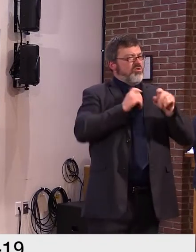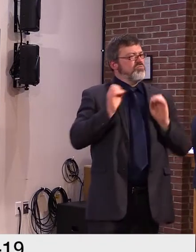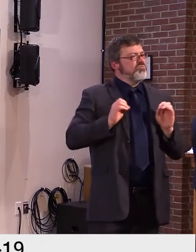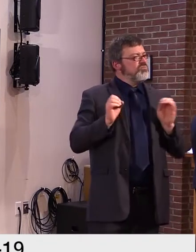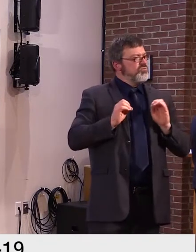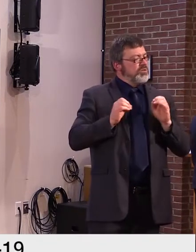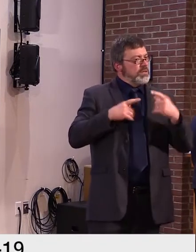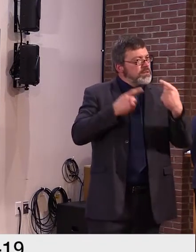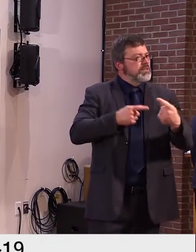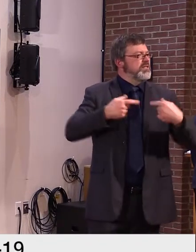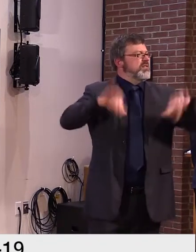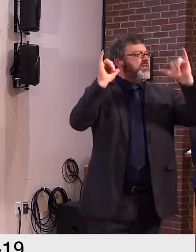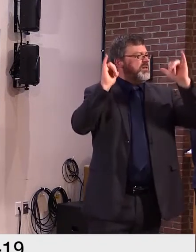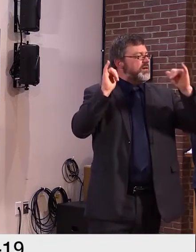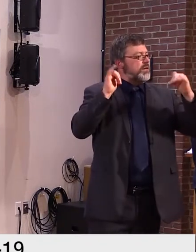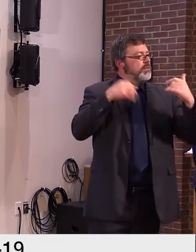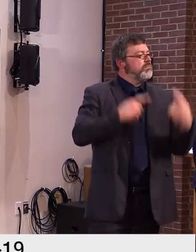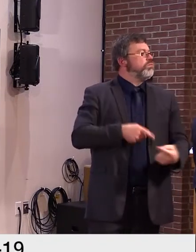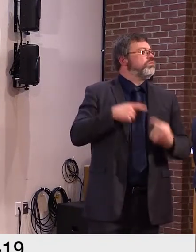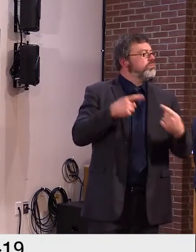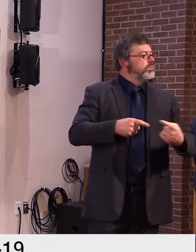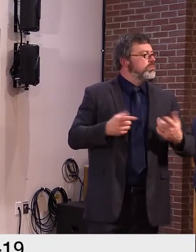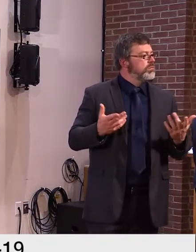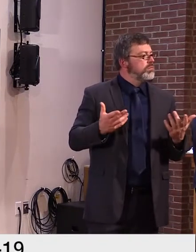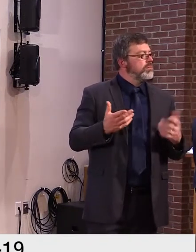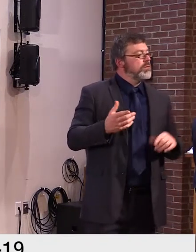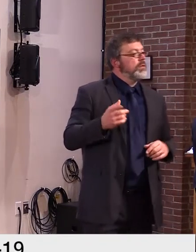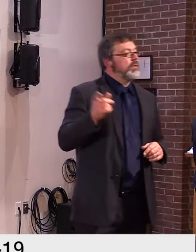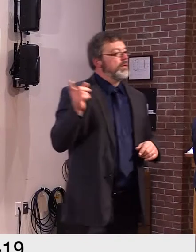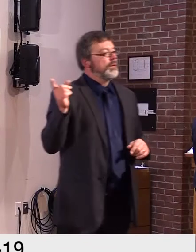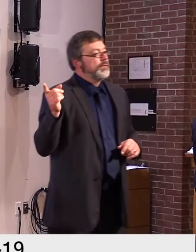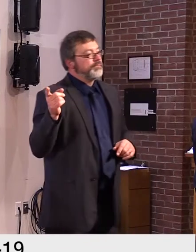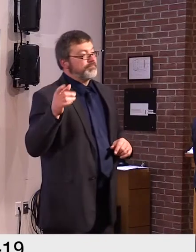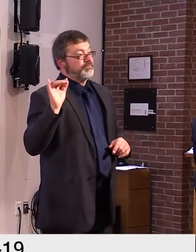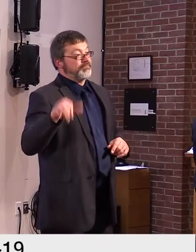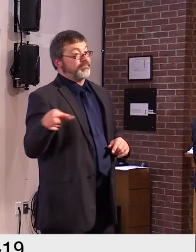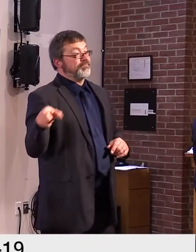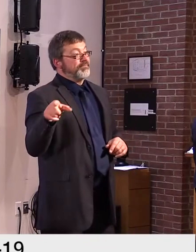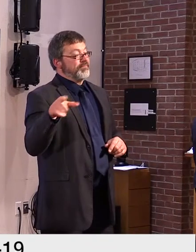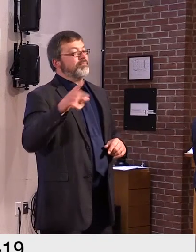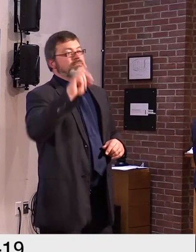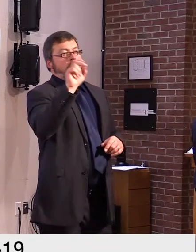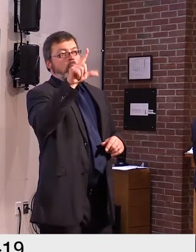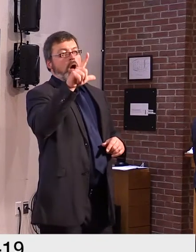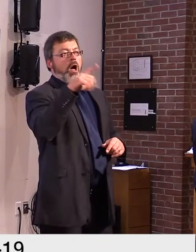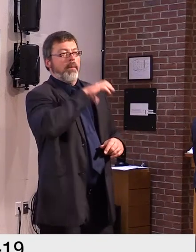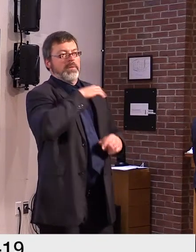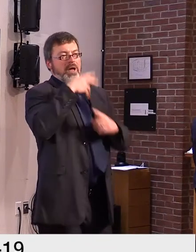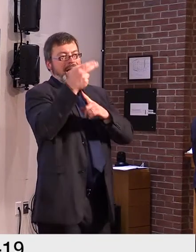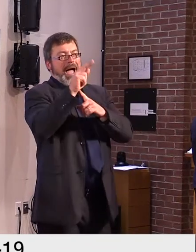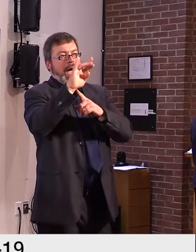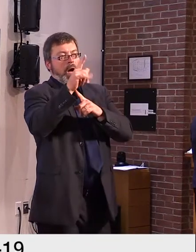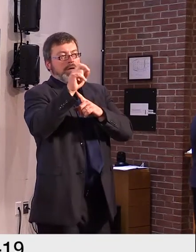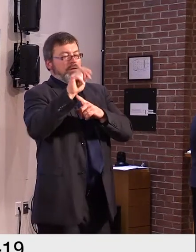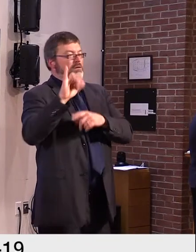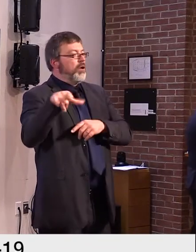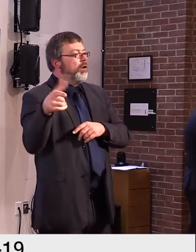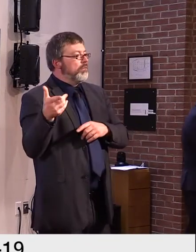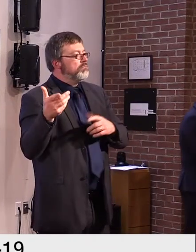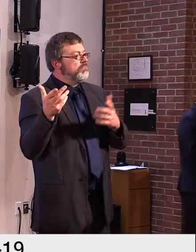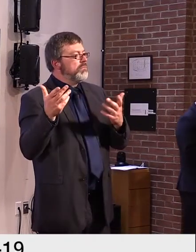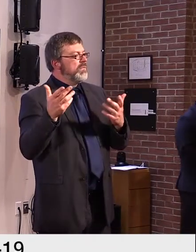Or I'm happy to. Thanks. With regards to our call center, I'm not aware of any issues there.